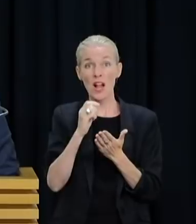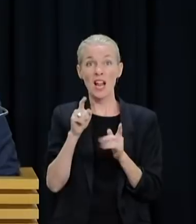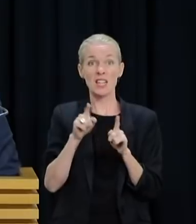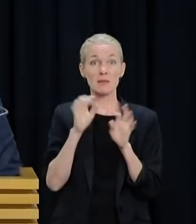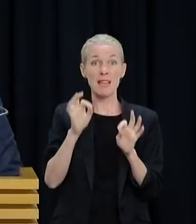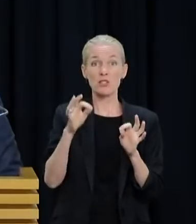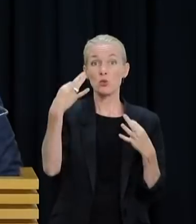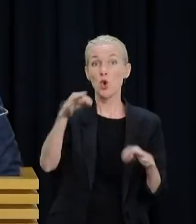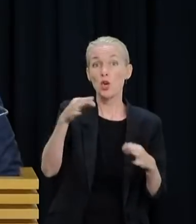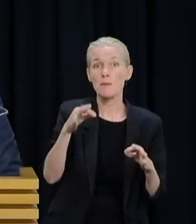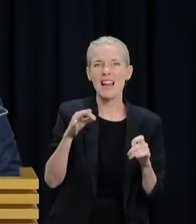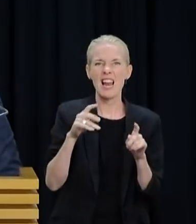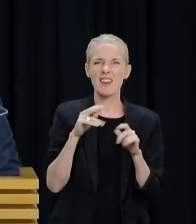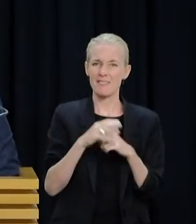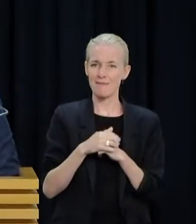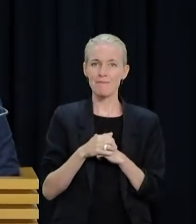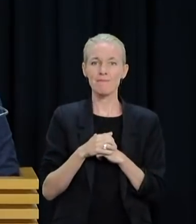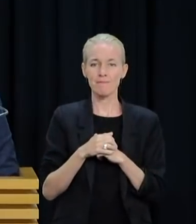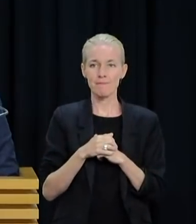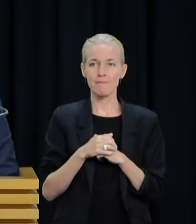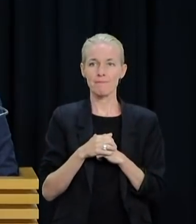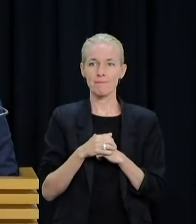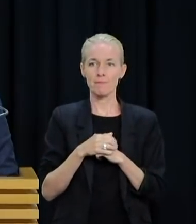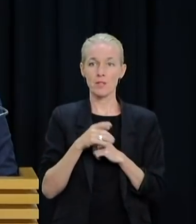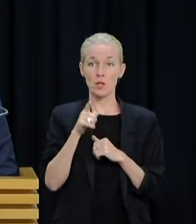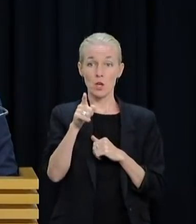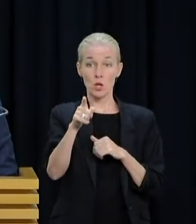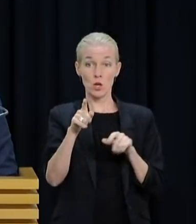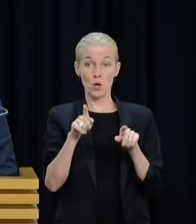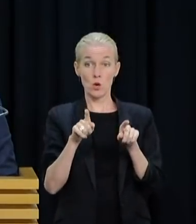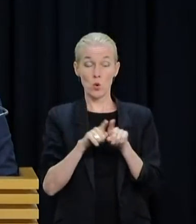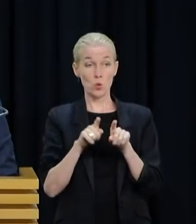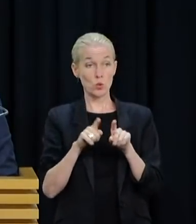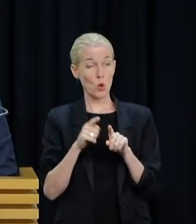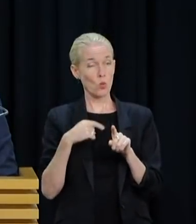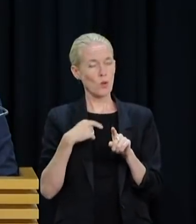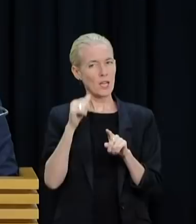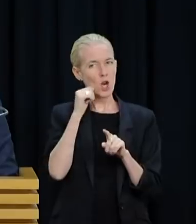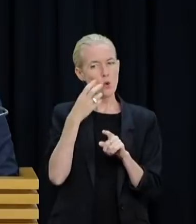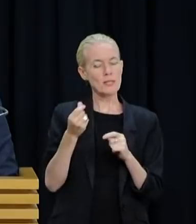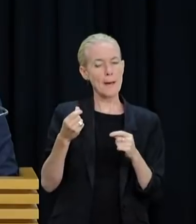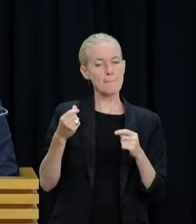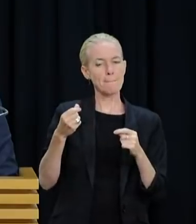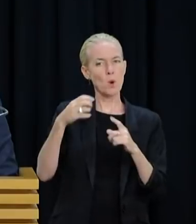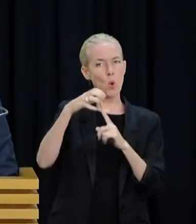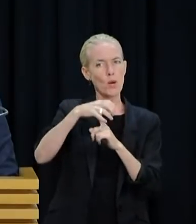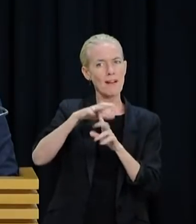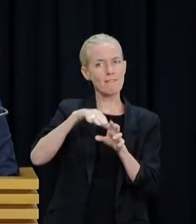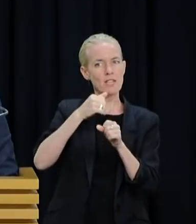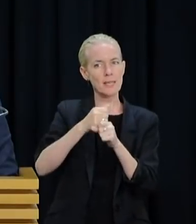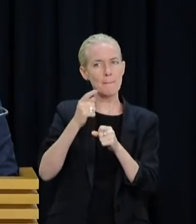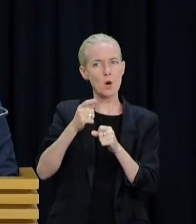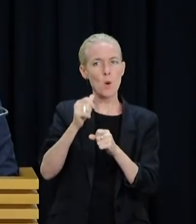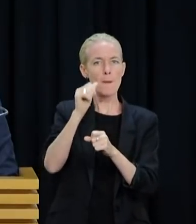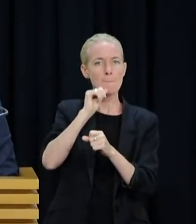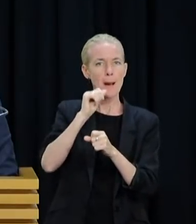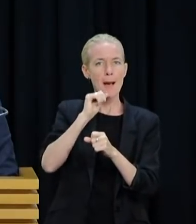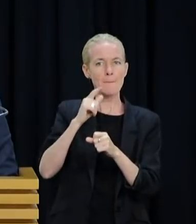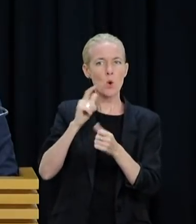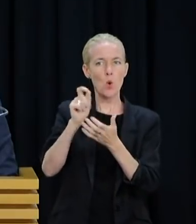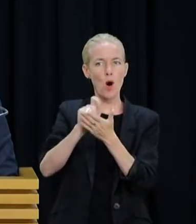that at the time. We've also heard reports of some organisations like pubs or offices considering having their own sort of